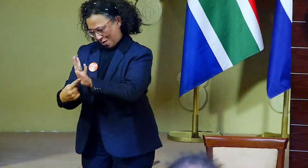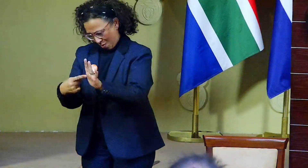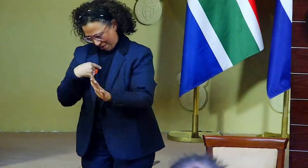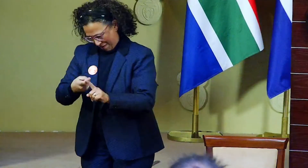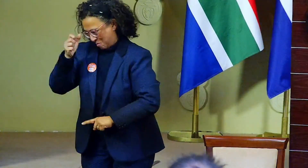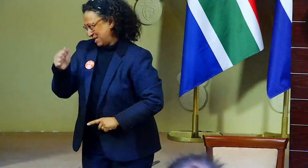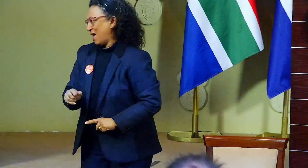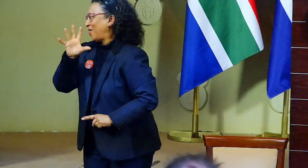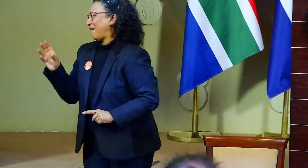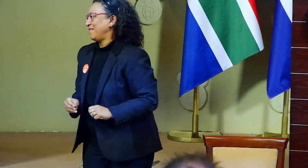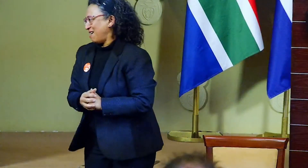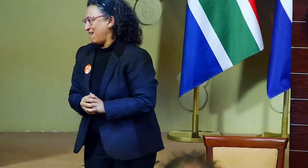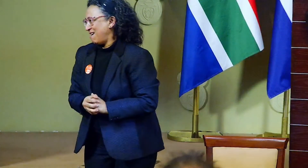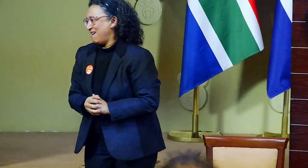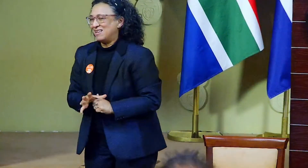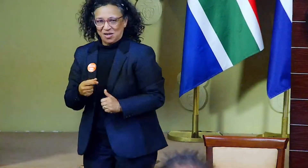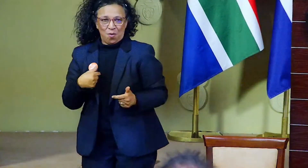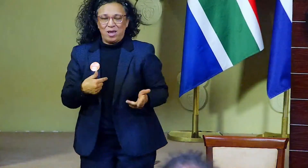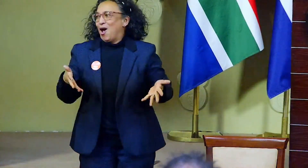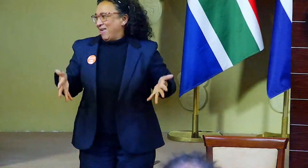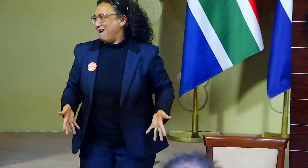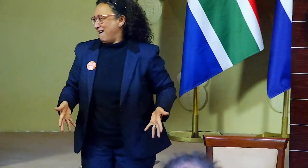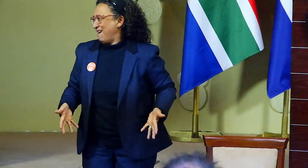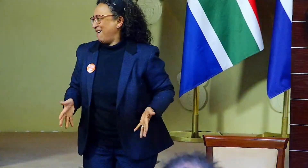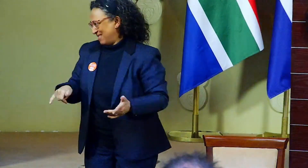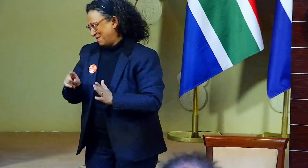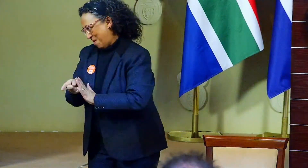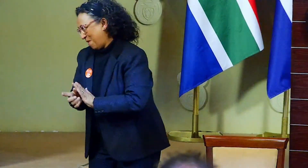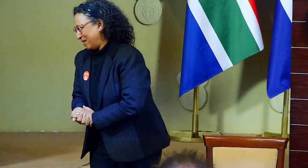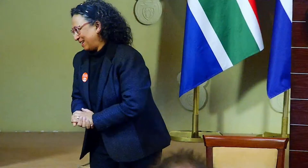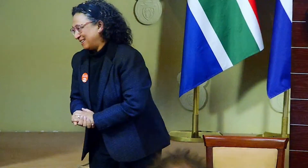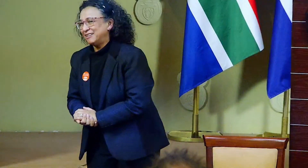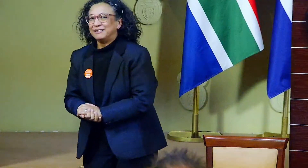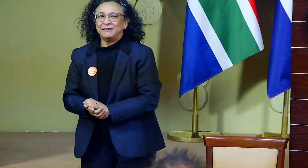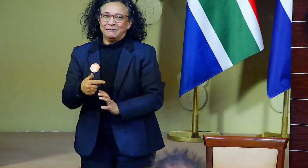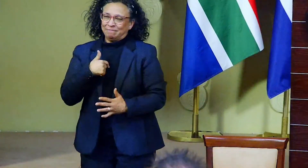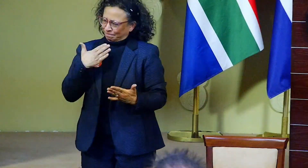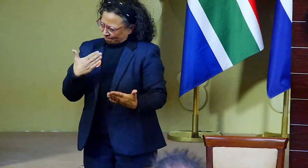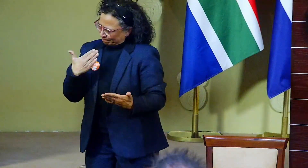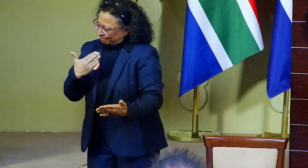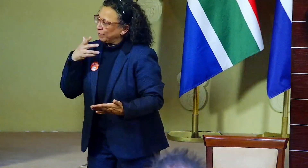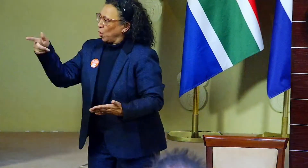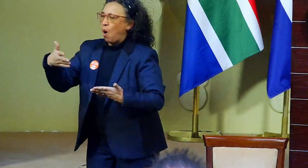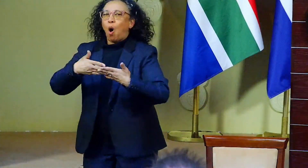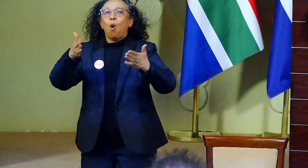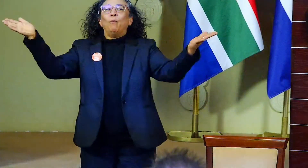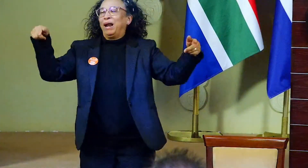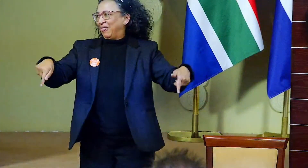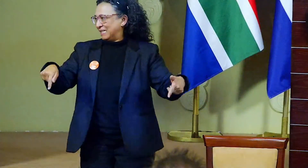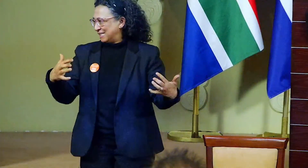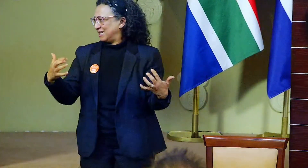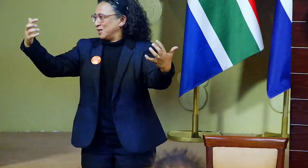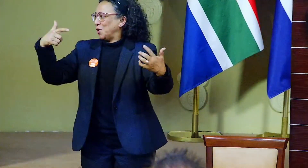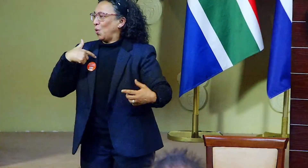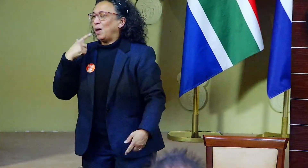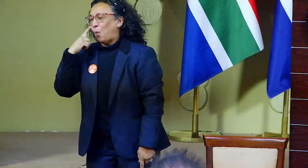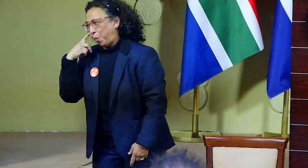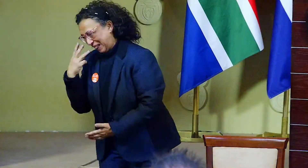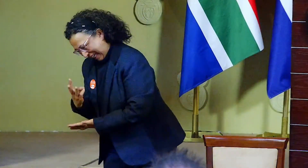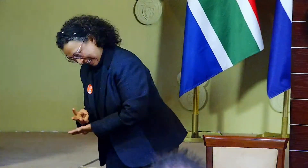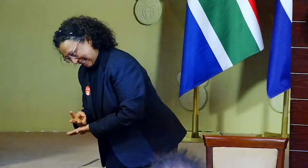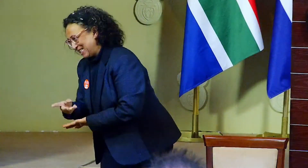lobbied that our language need to become an official language. That's why we're here at this moment. And I want to